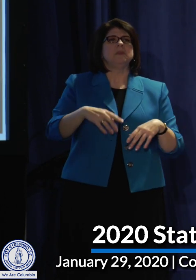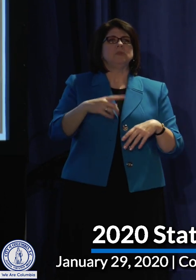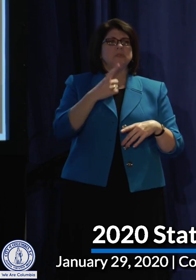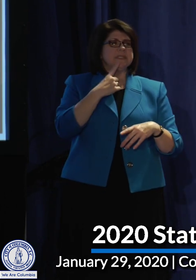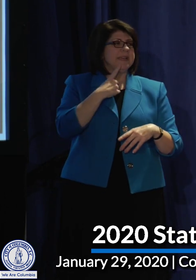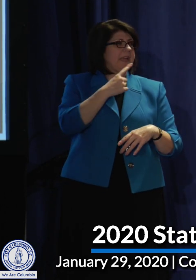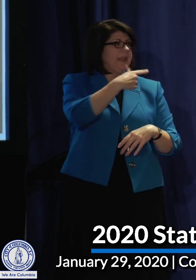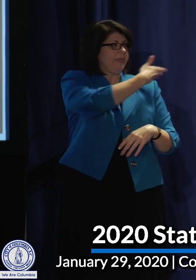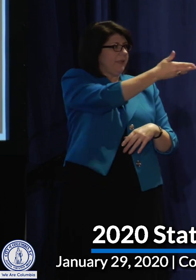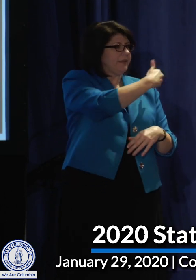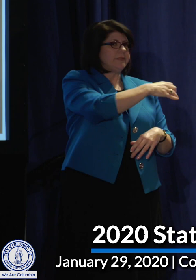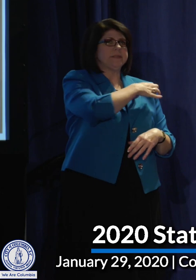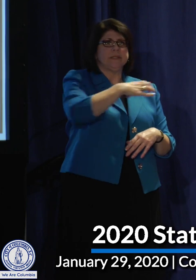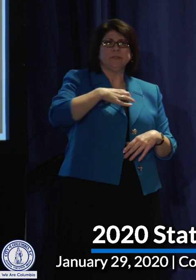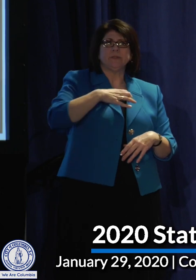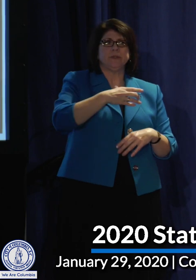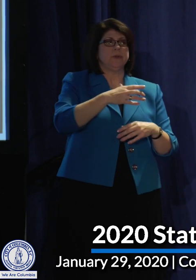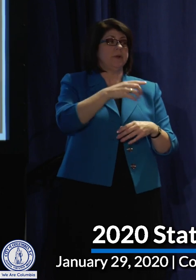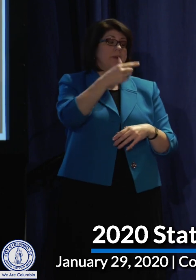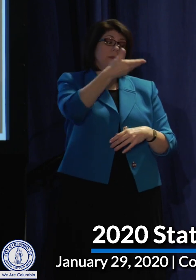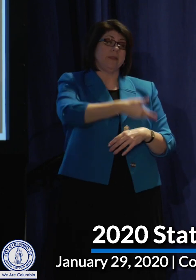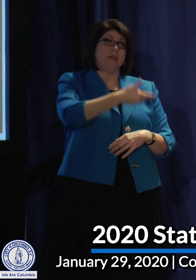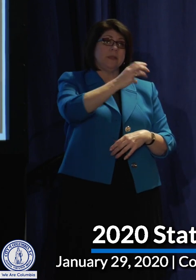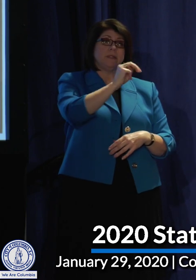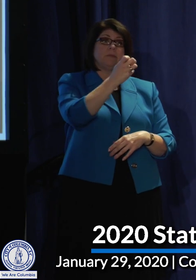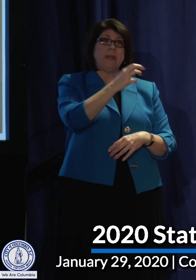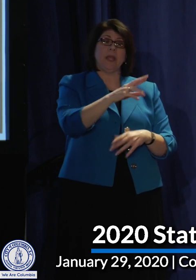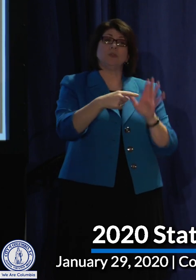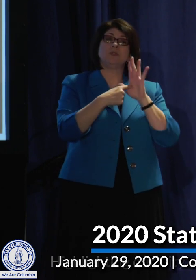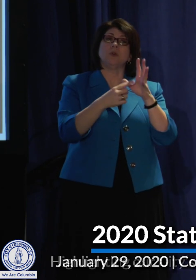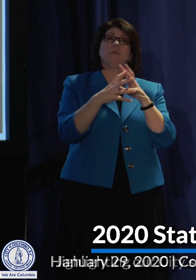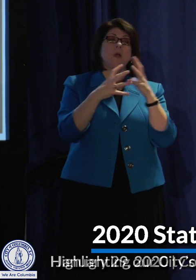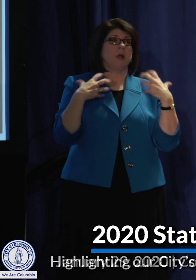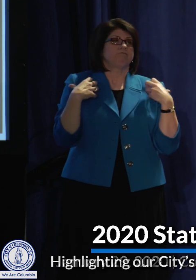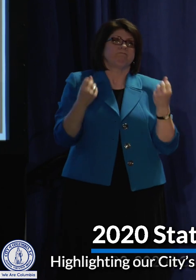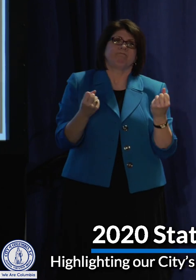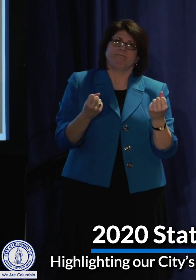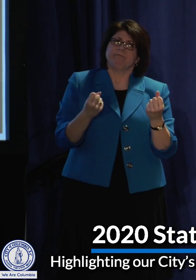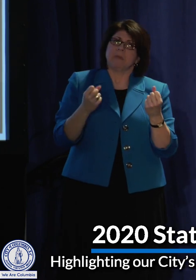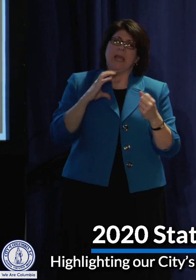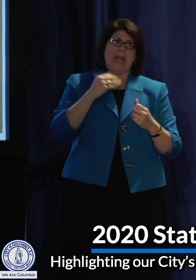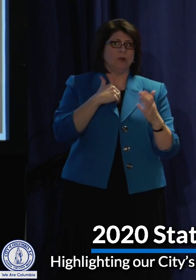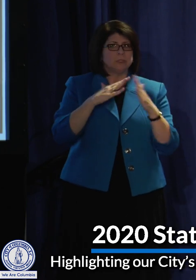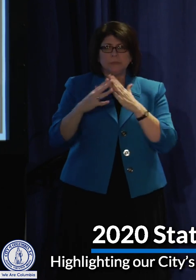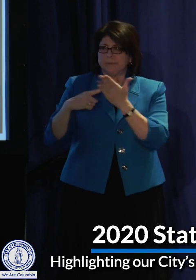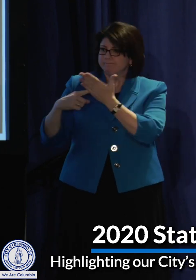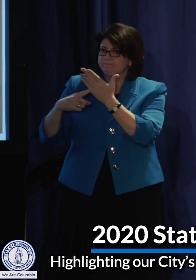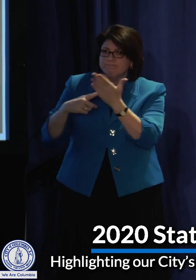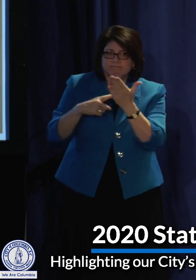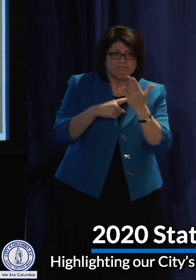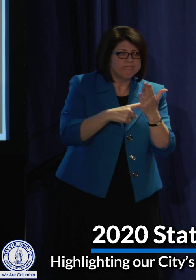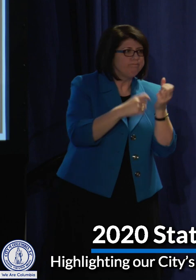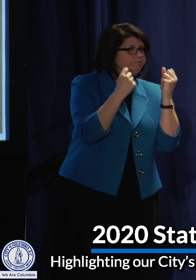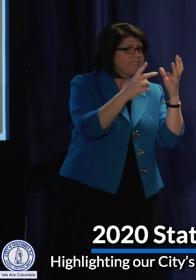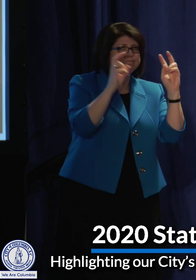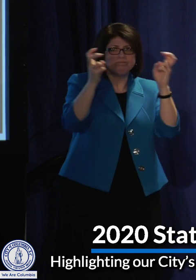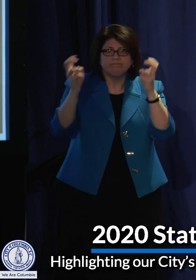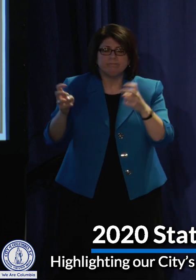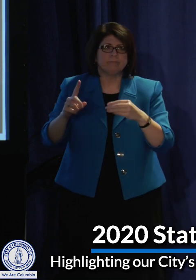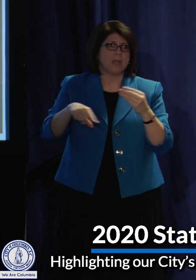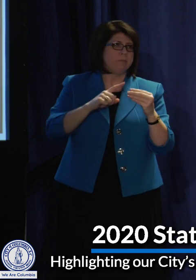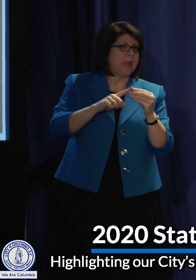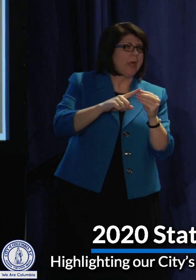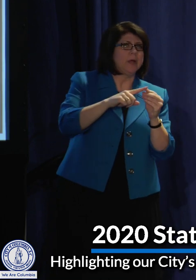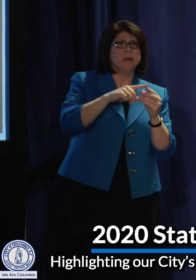council and this mayor display courageous leadership. There's lots of discussion in our communities, even today, about